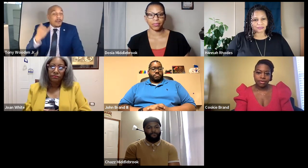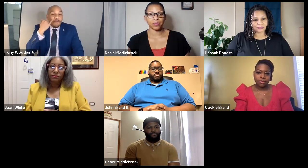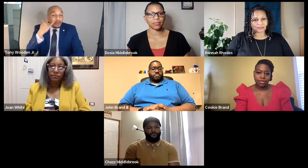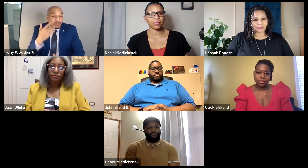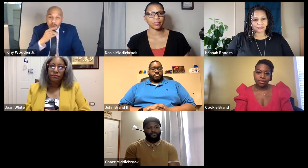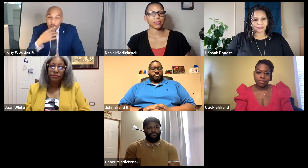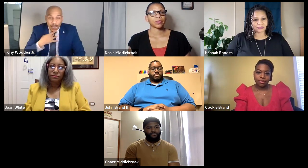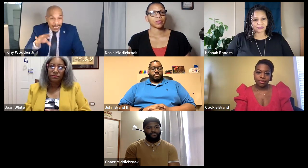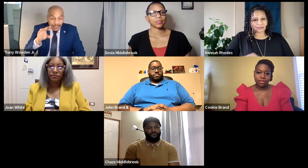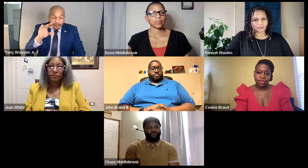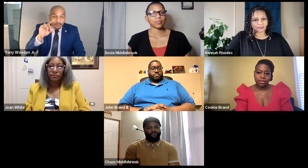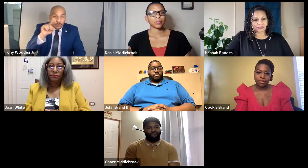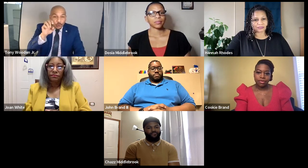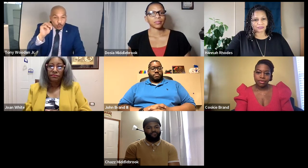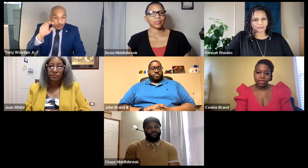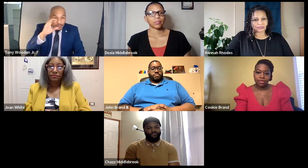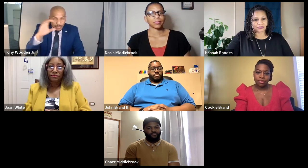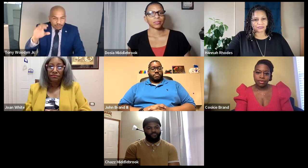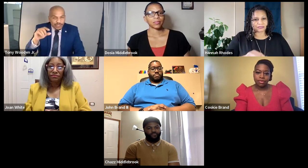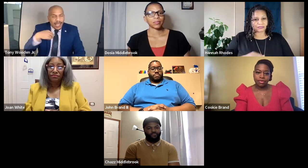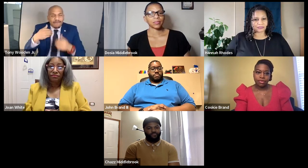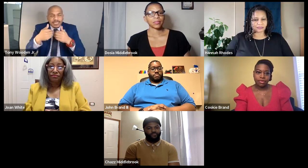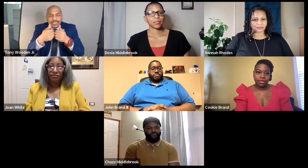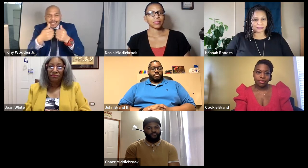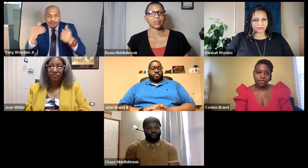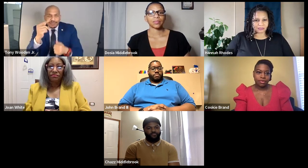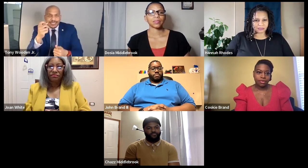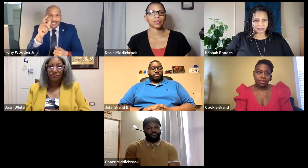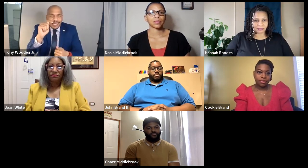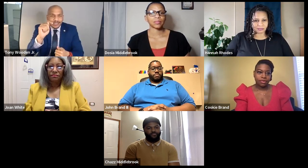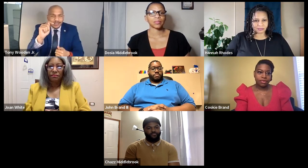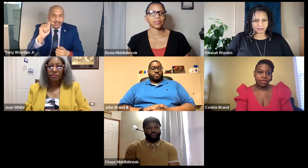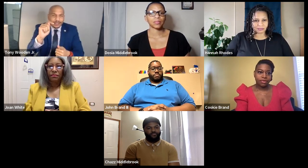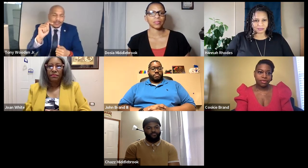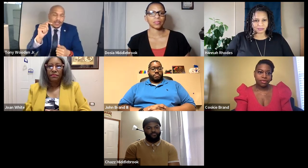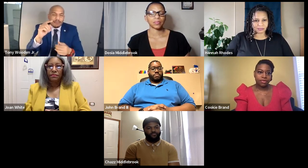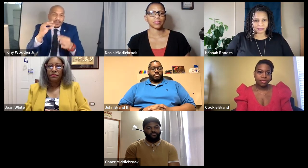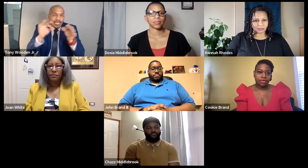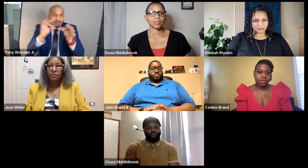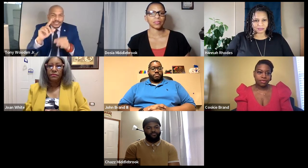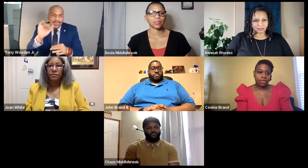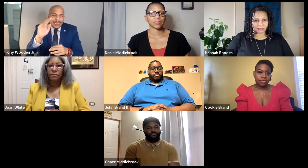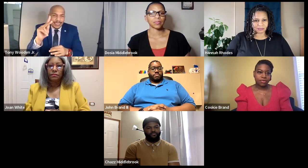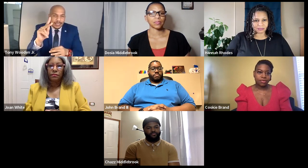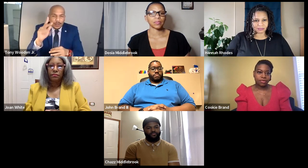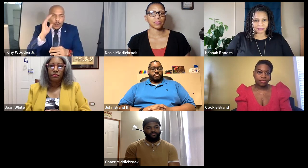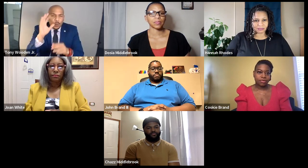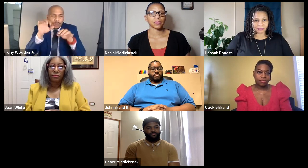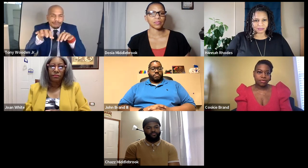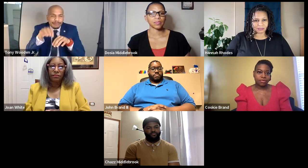If you click that, it will enable captions for you. And if for whatever reason you don't like Zoom captions, we also have a separate